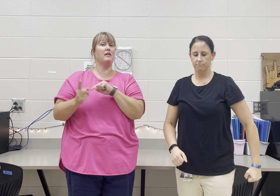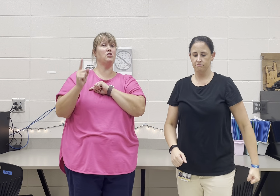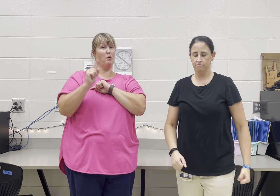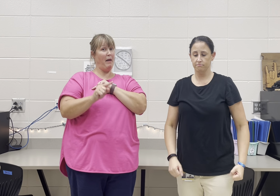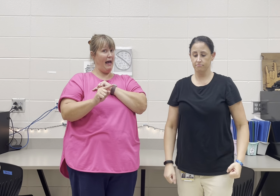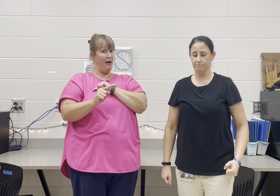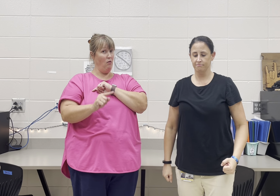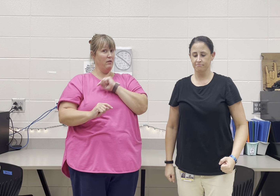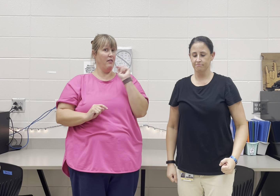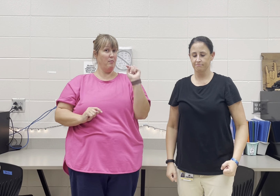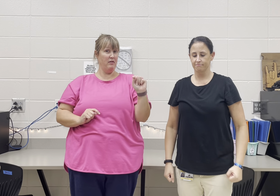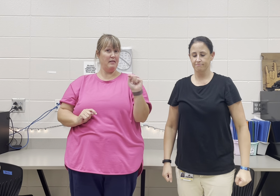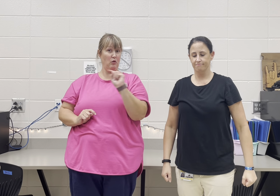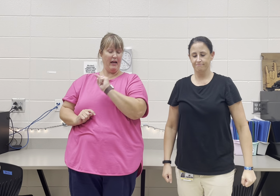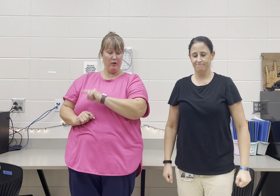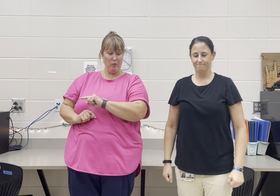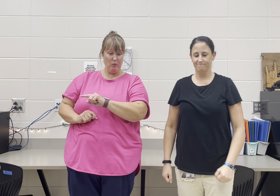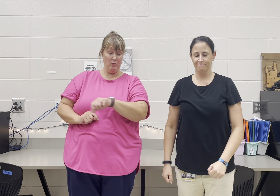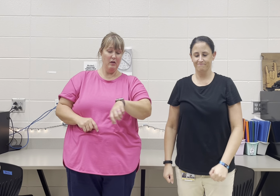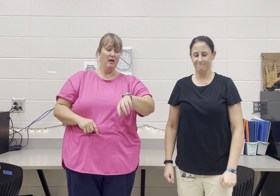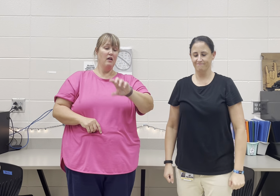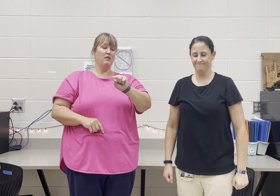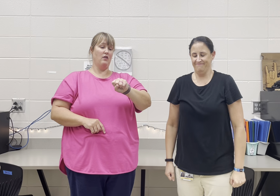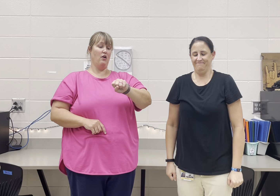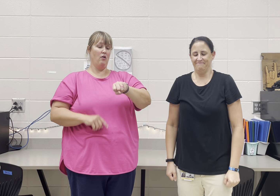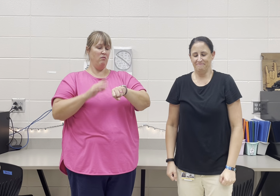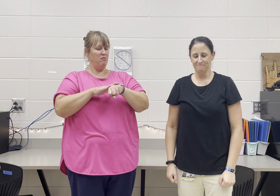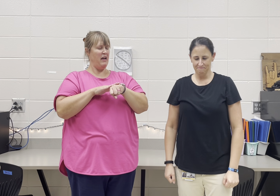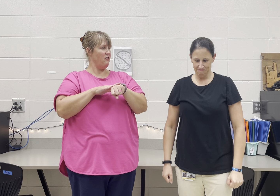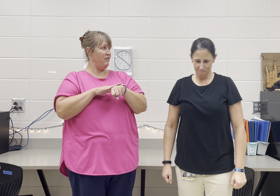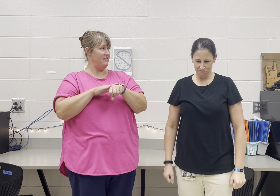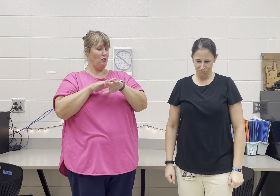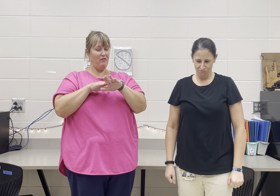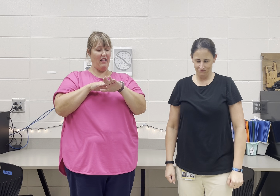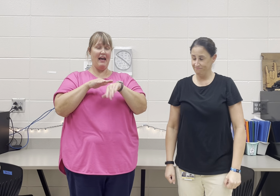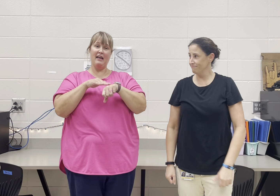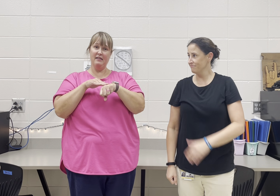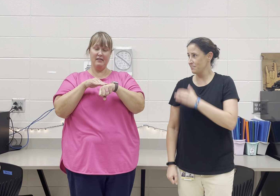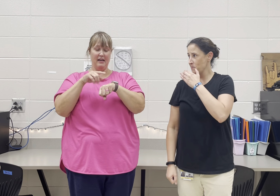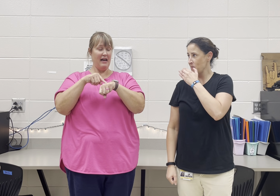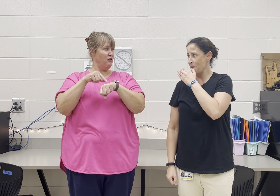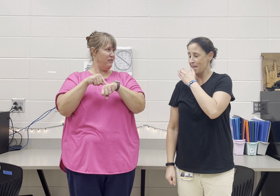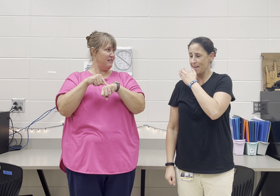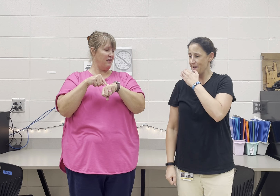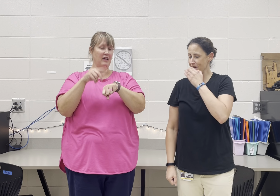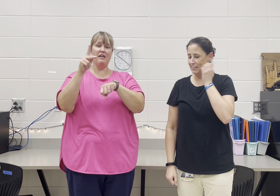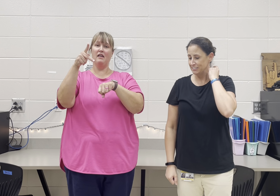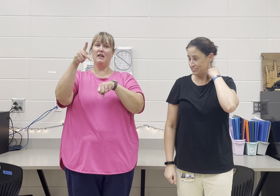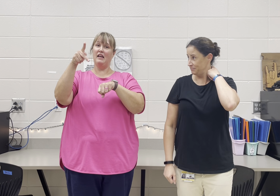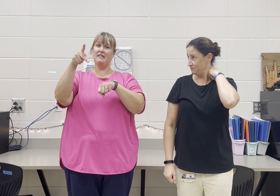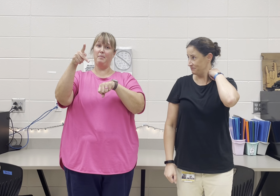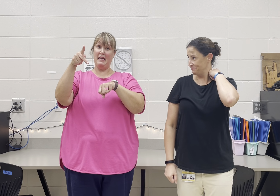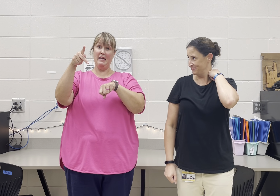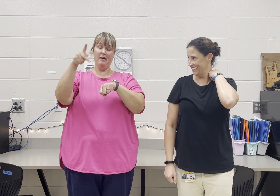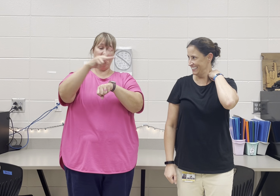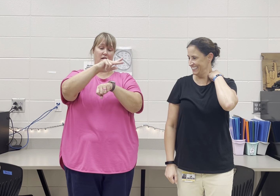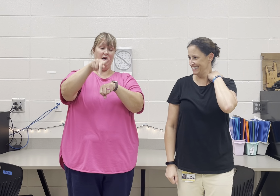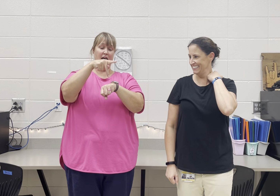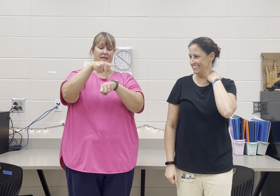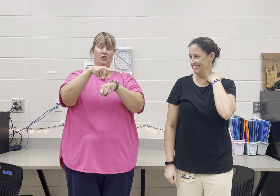is your pal, not the principal like a rule. So either fist or flat hand. I do fist, I think. And it's a P, and it